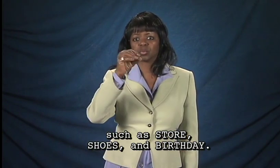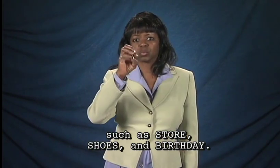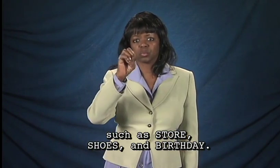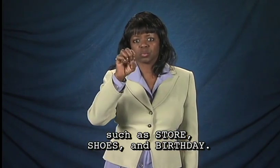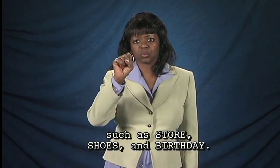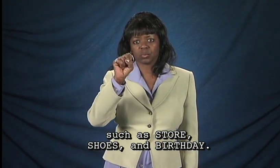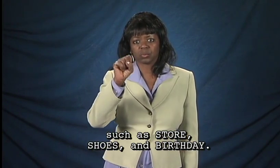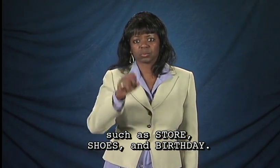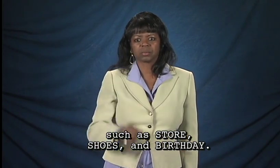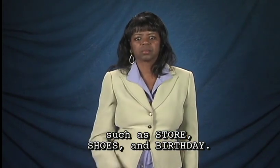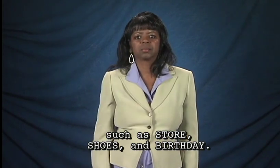shoes,